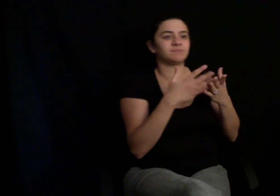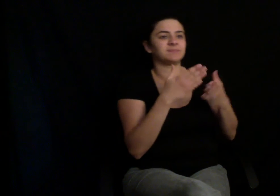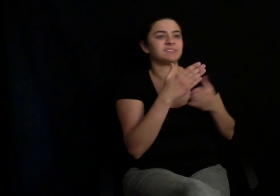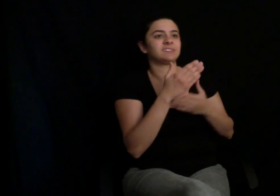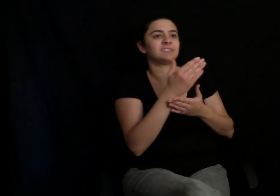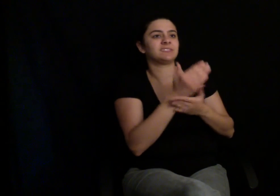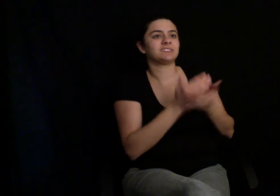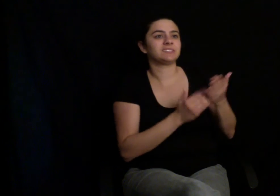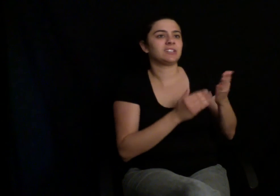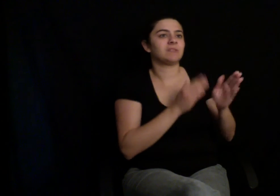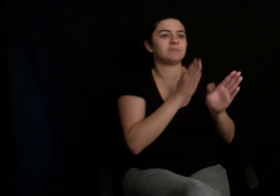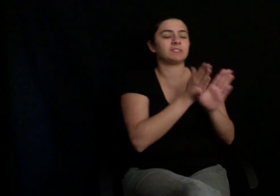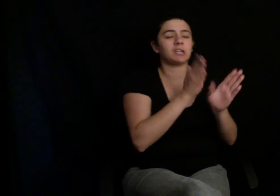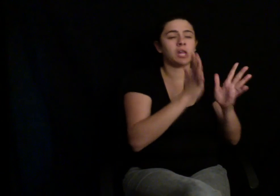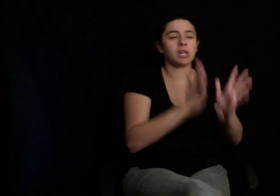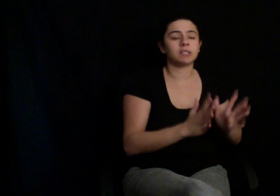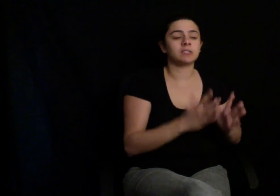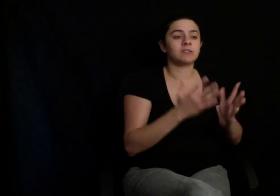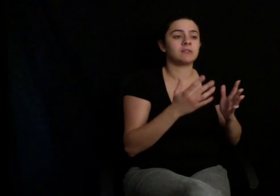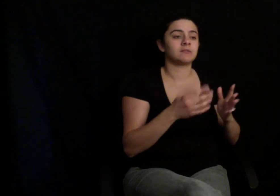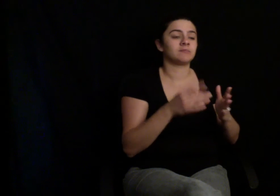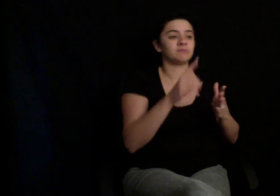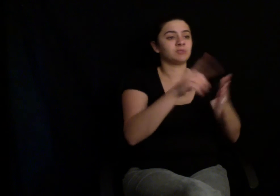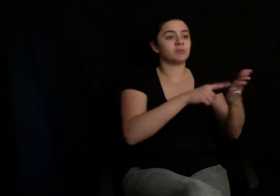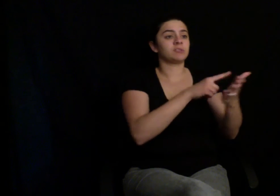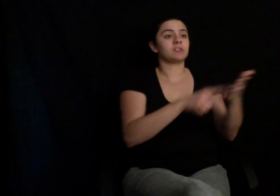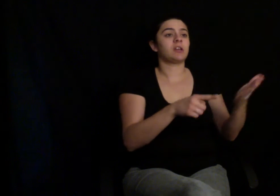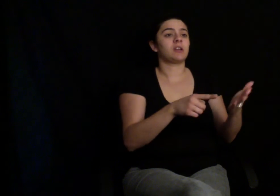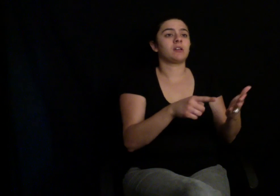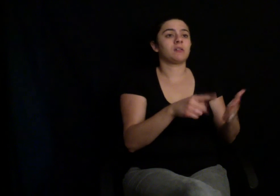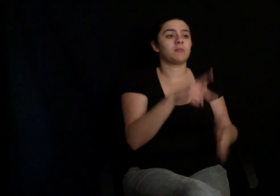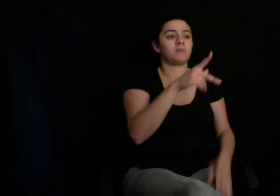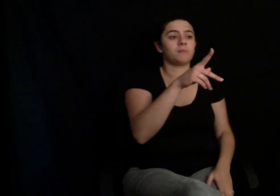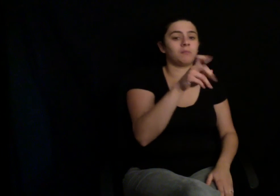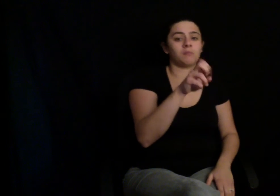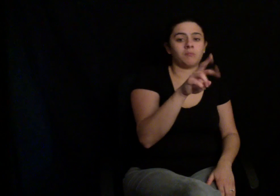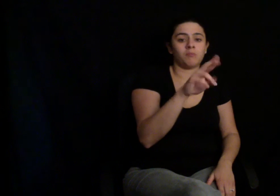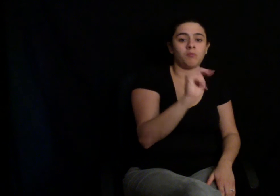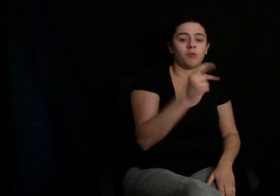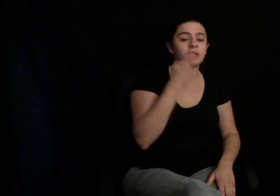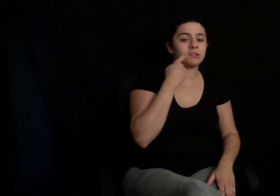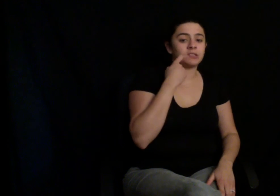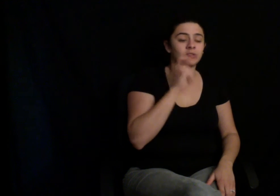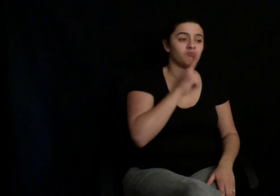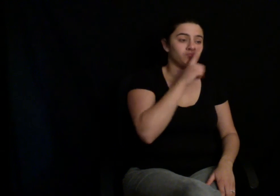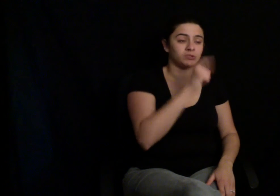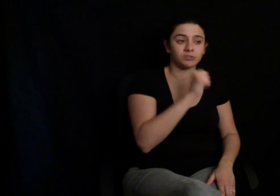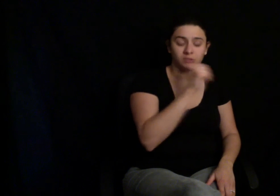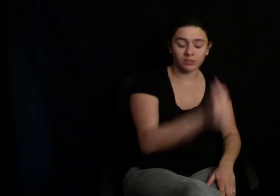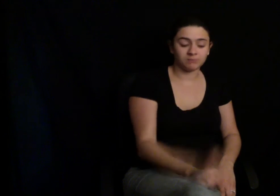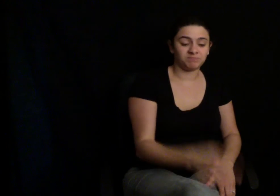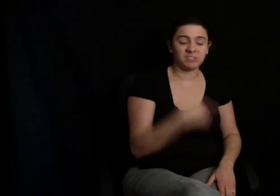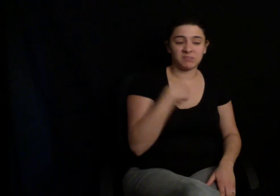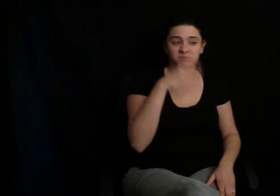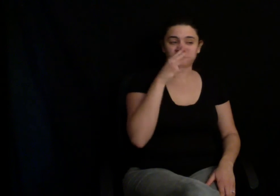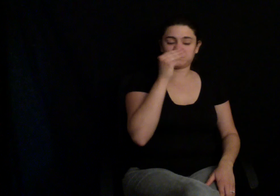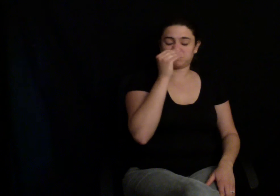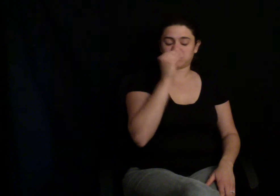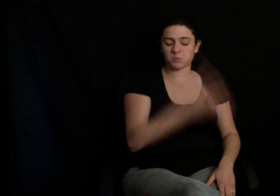isn't real, and my response to that is I don't really care what you say, because I know it's real, and I definitely think people feel